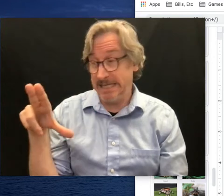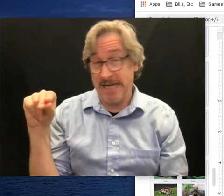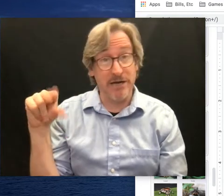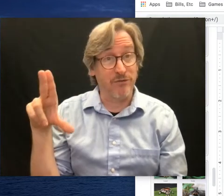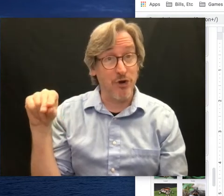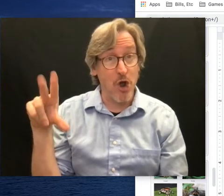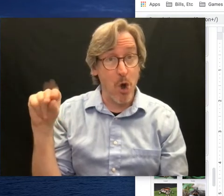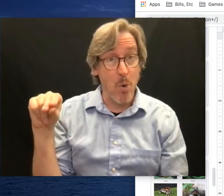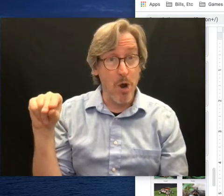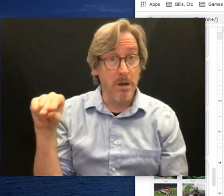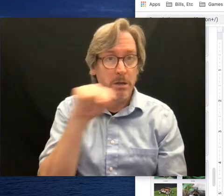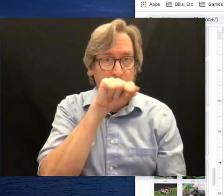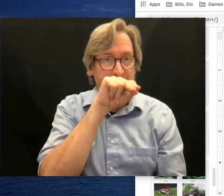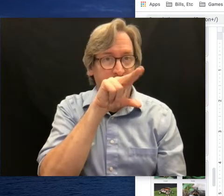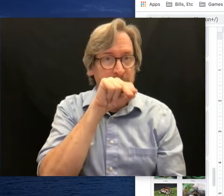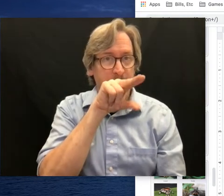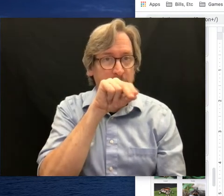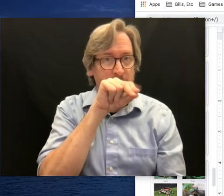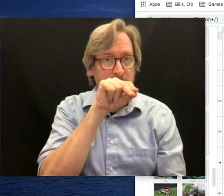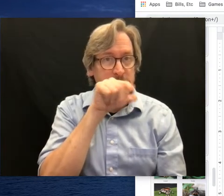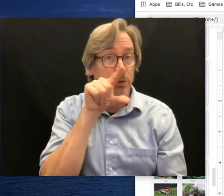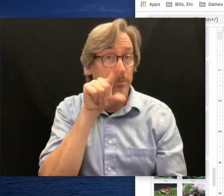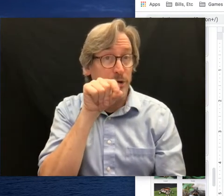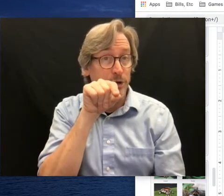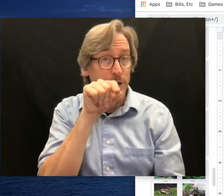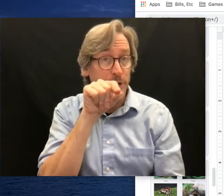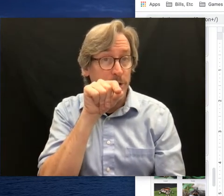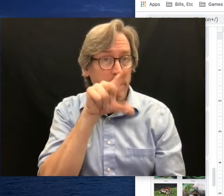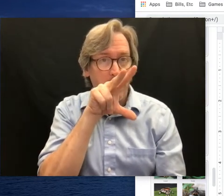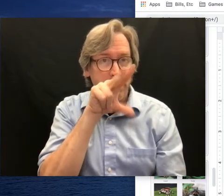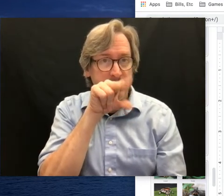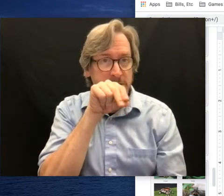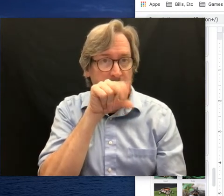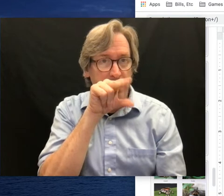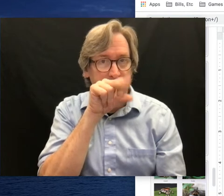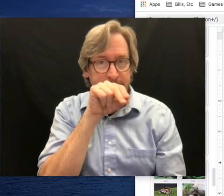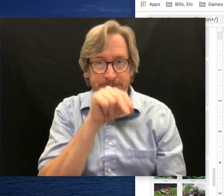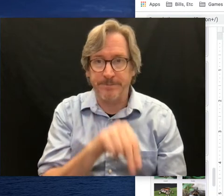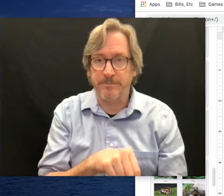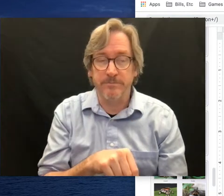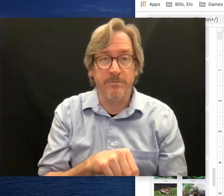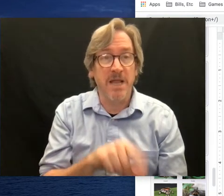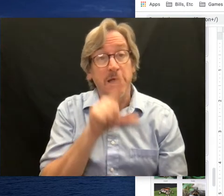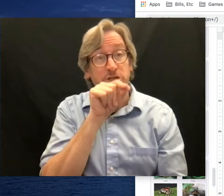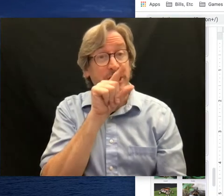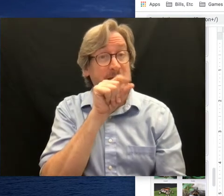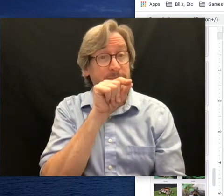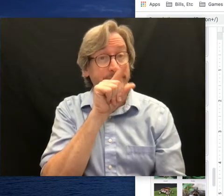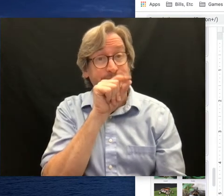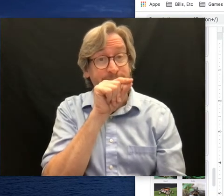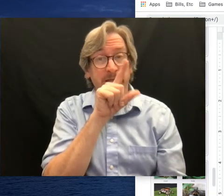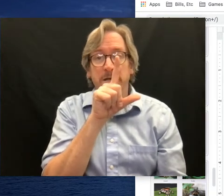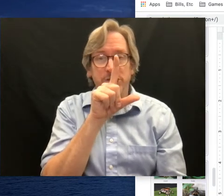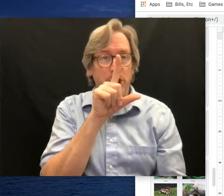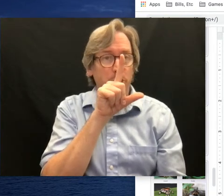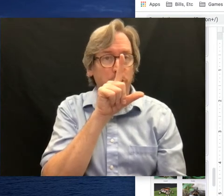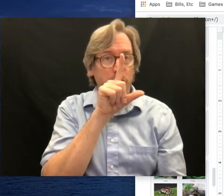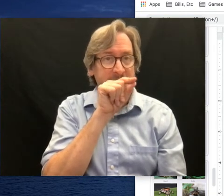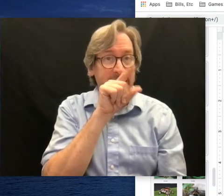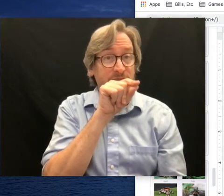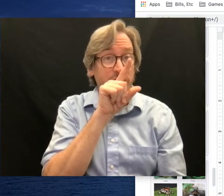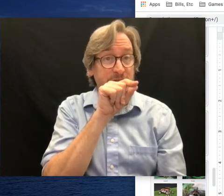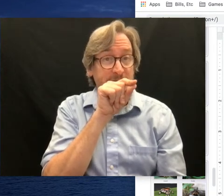like the sign for no, but in front of the mouth. So bird, duck. Chicken.